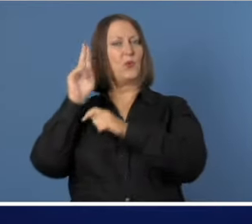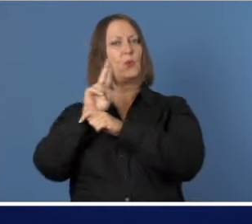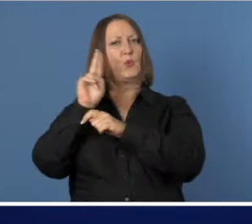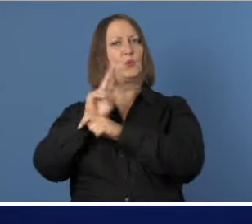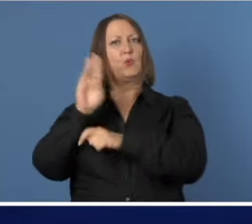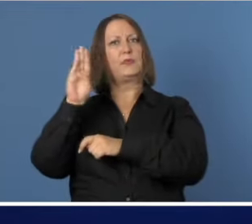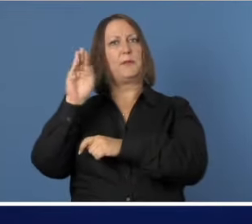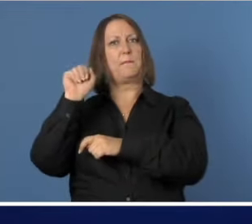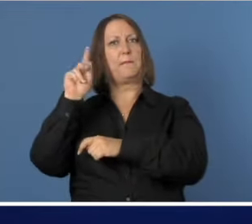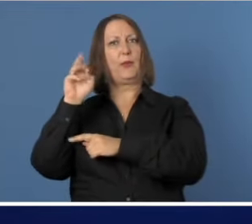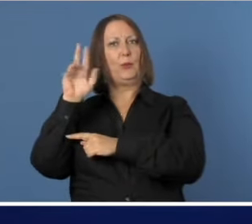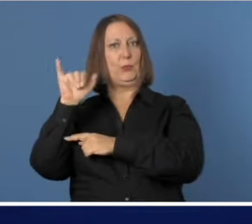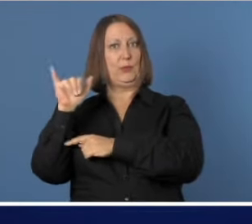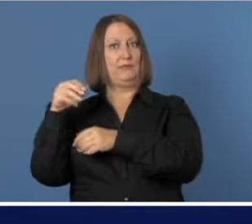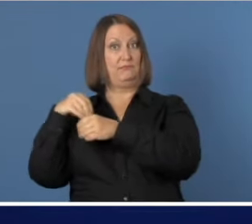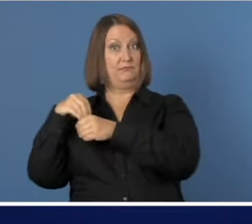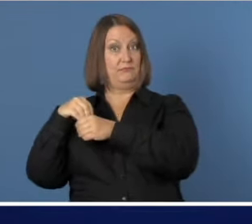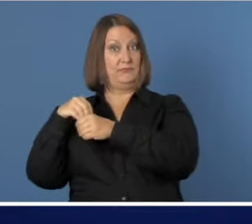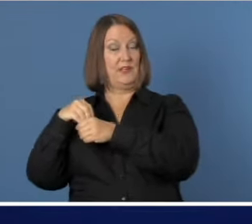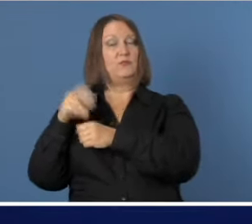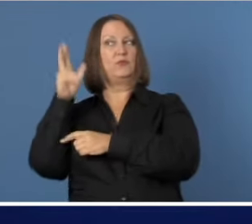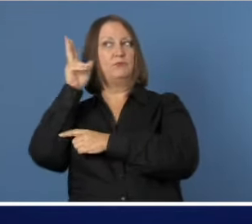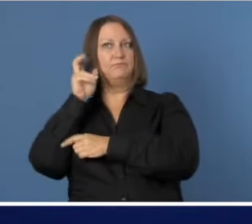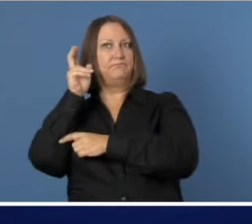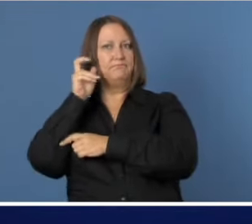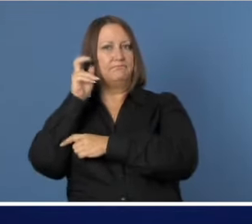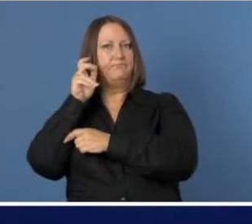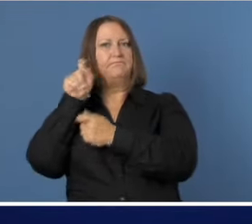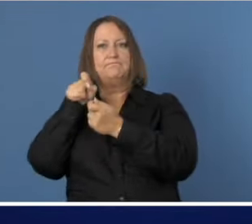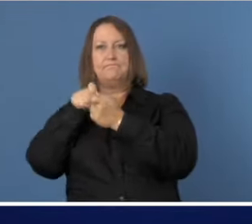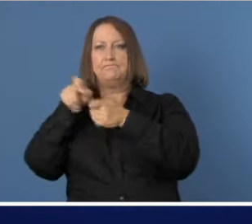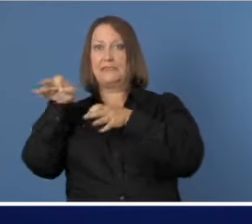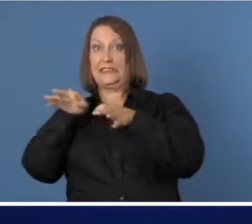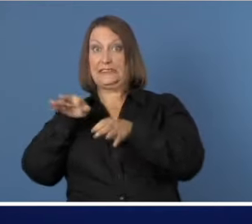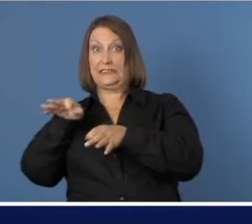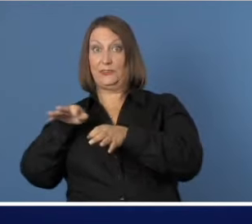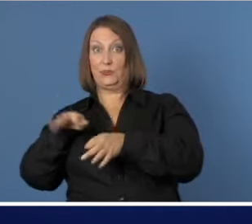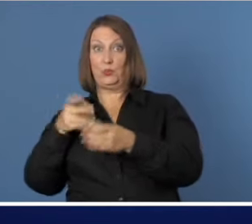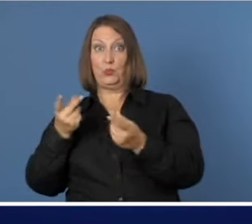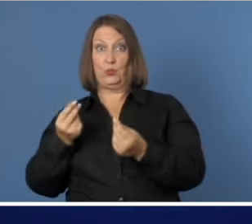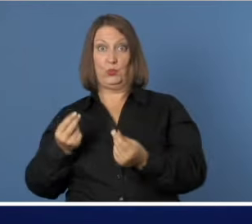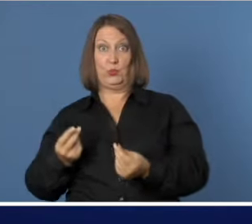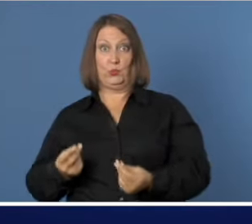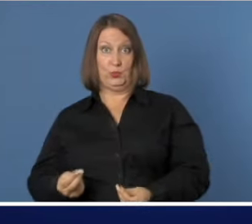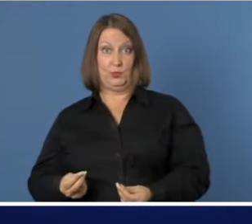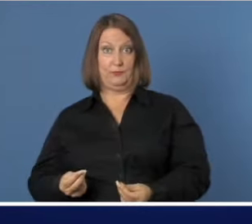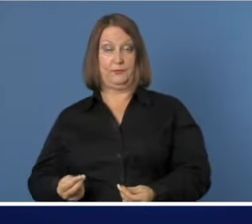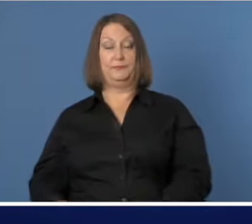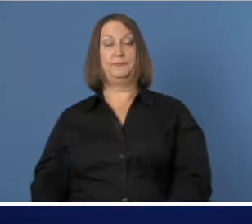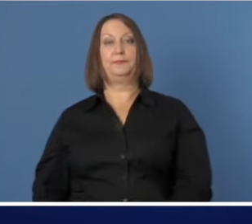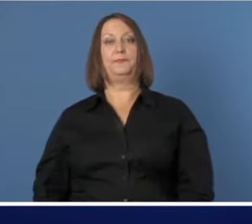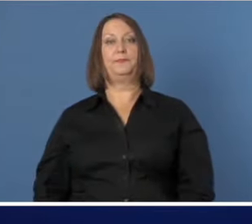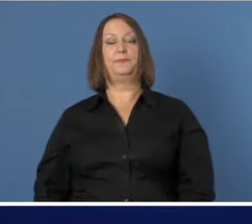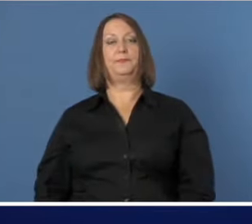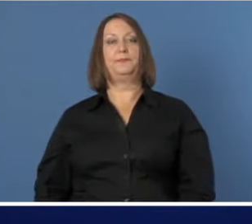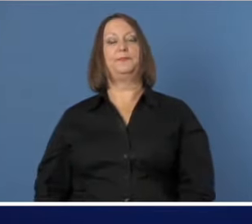battery-powered radio with you at all times and listen to the radio for specific instructions.